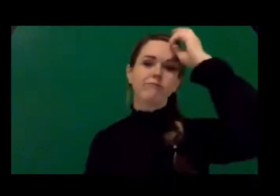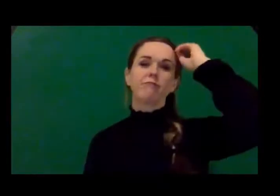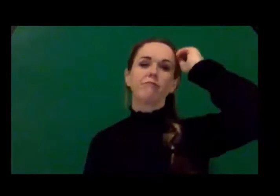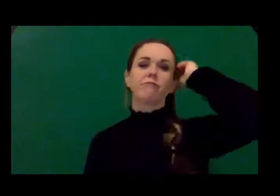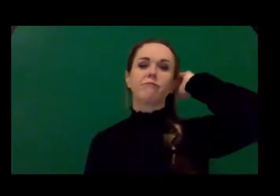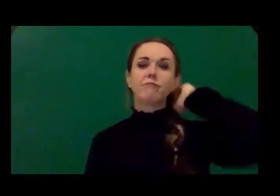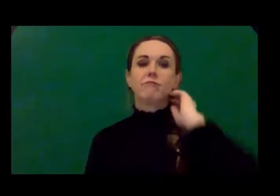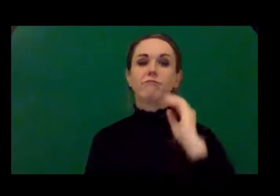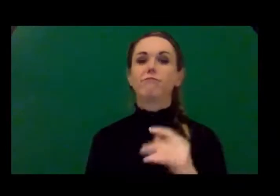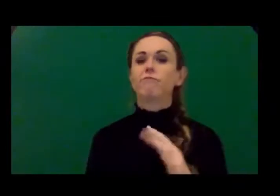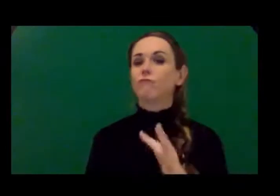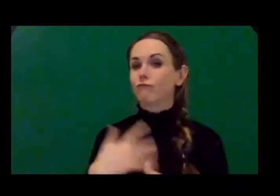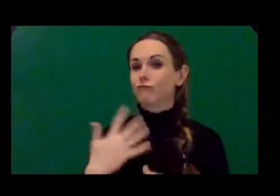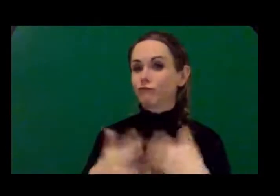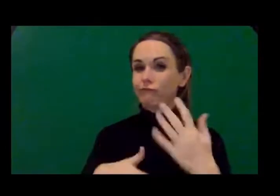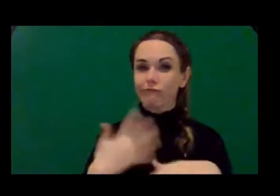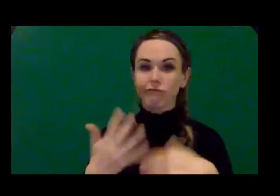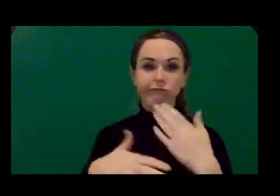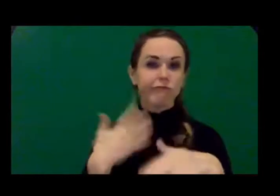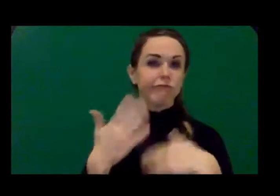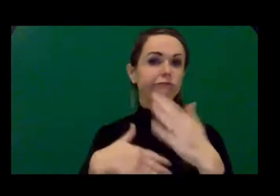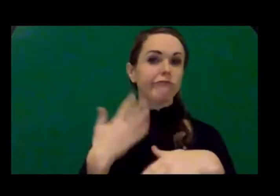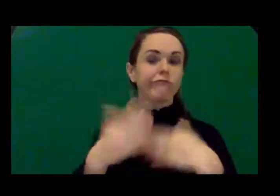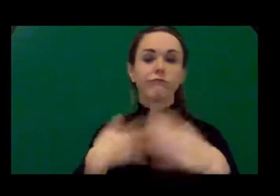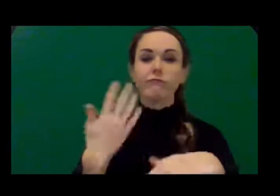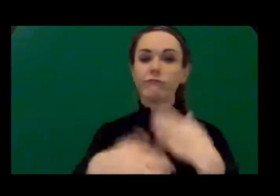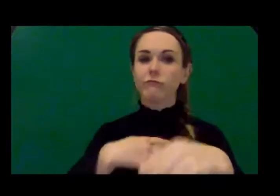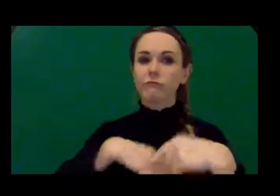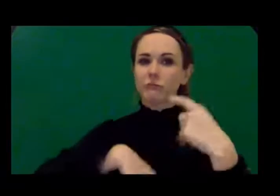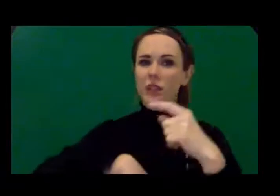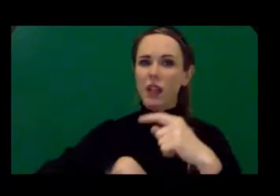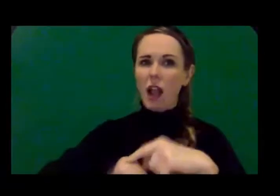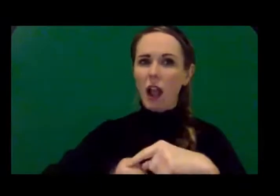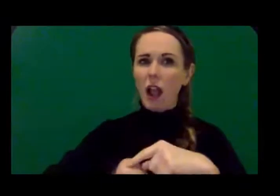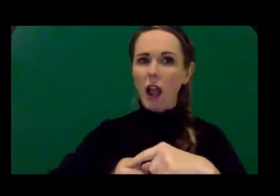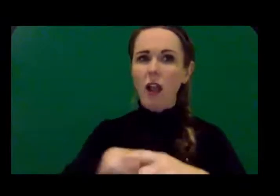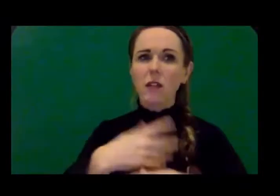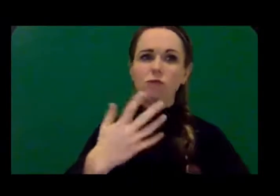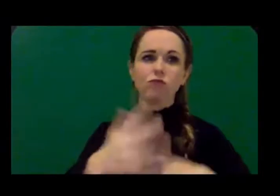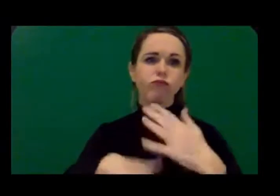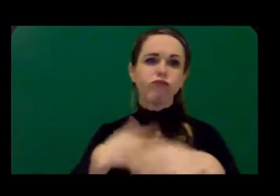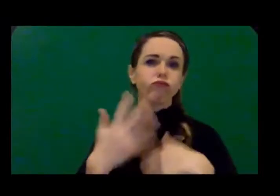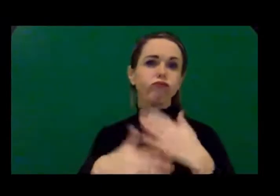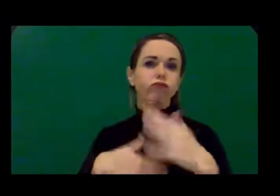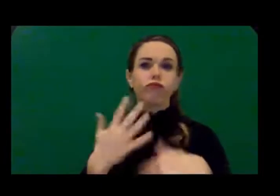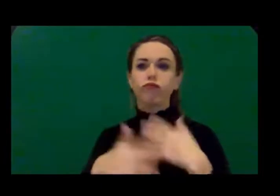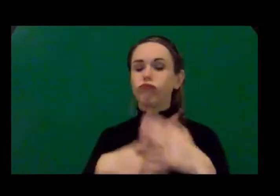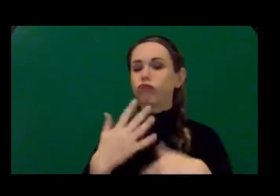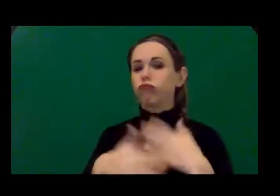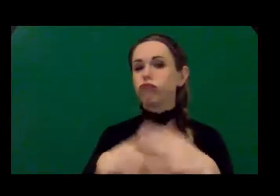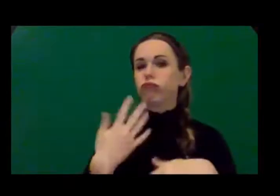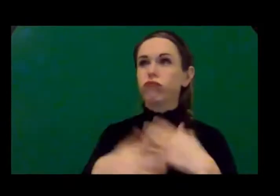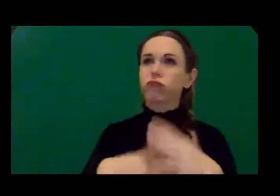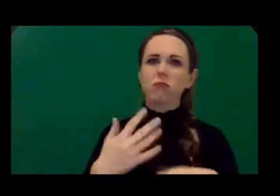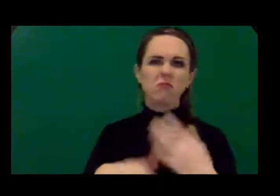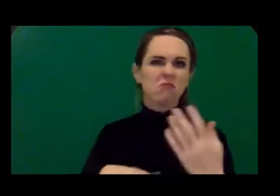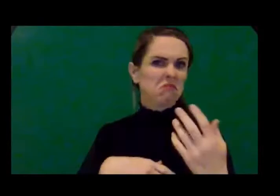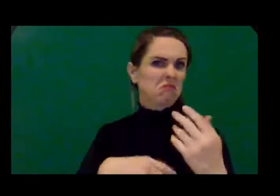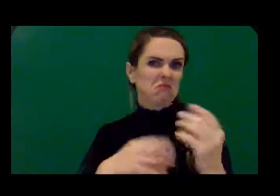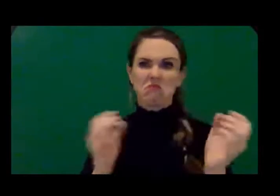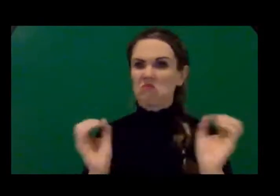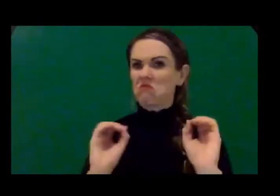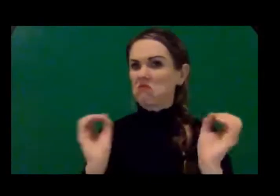Time passes. Time goes on and on and on. But nothing's